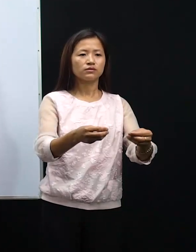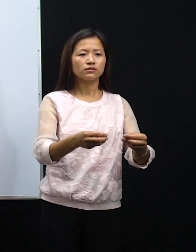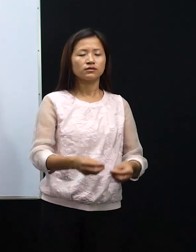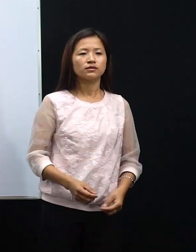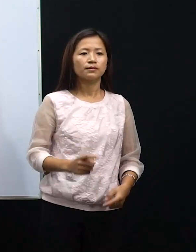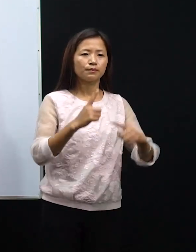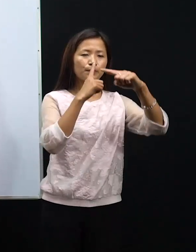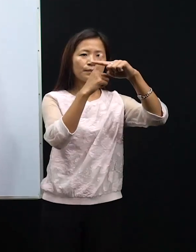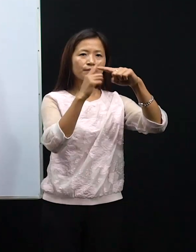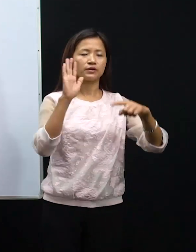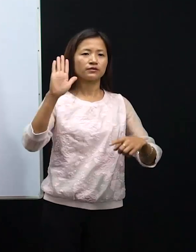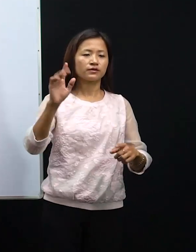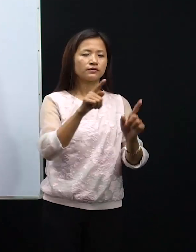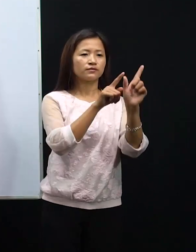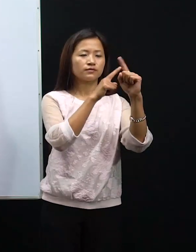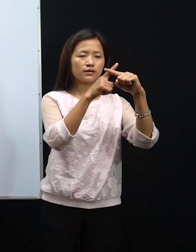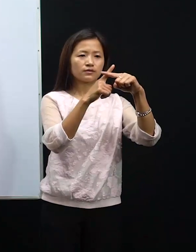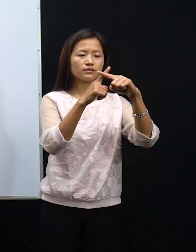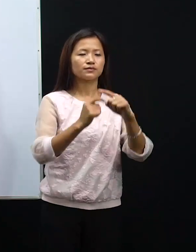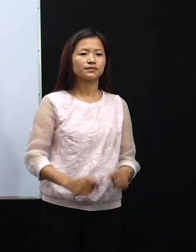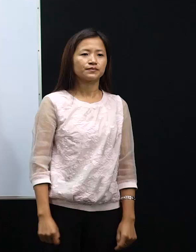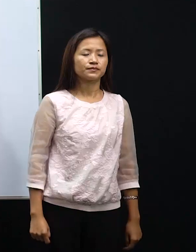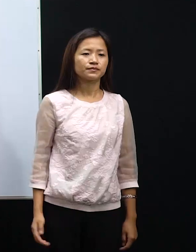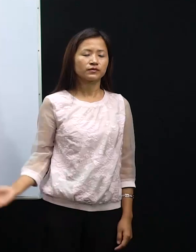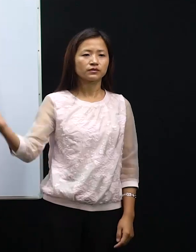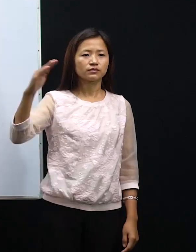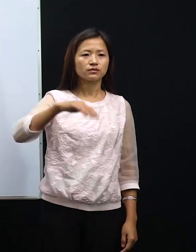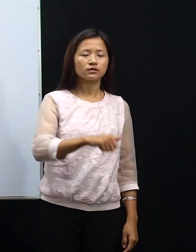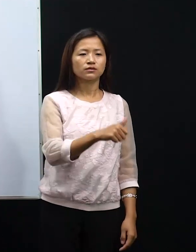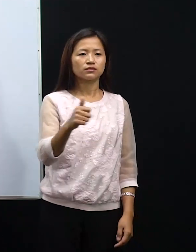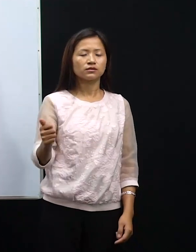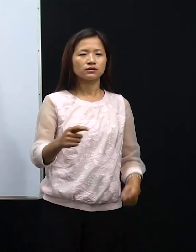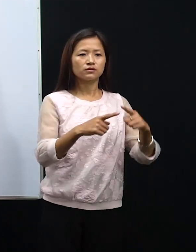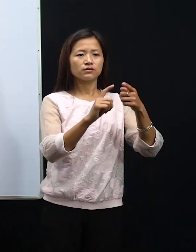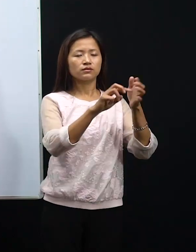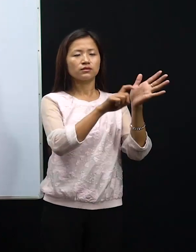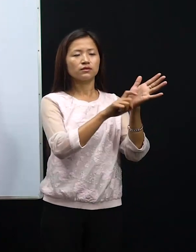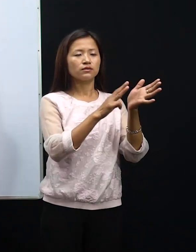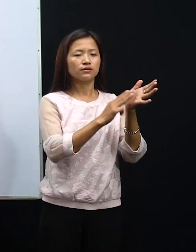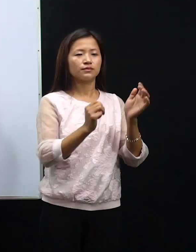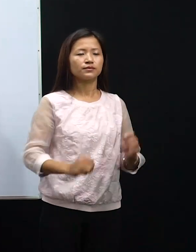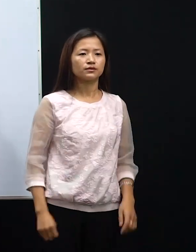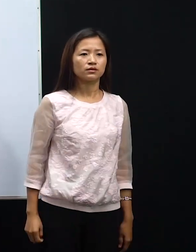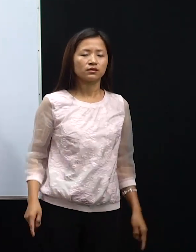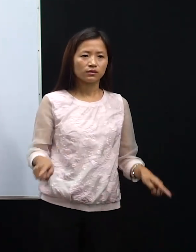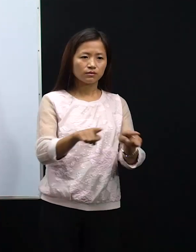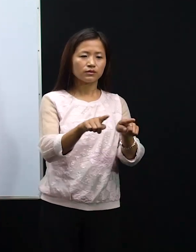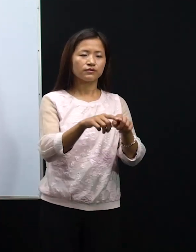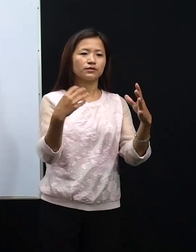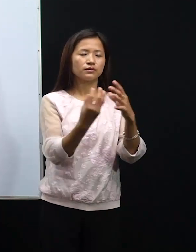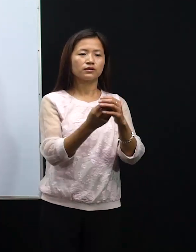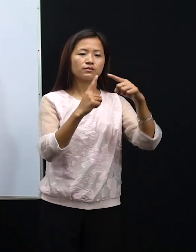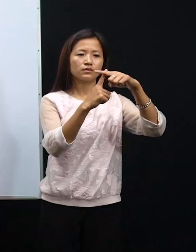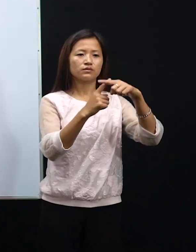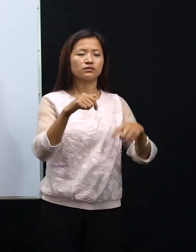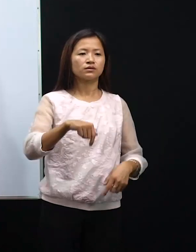write plus 5x. Coming to the other term, if you look at the signs, both of them are plus now. So